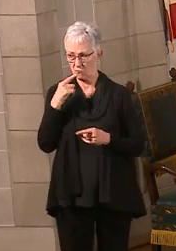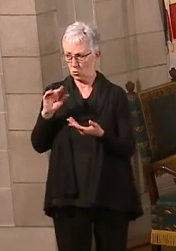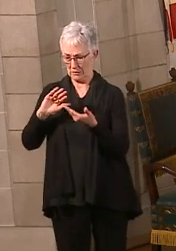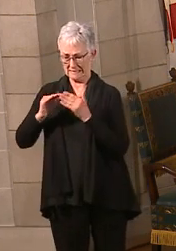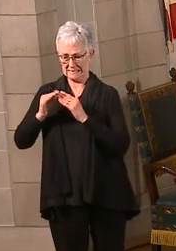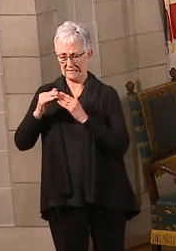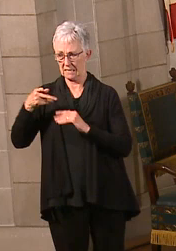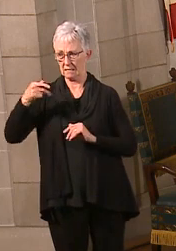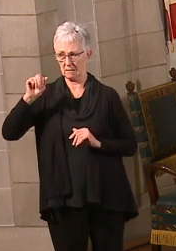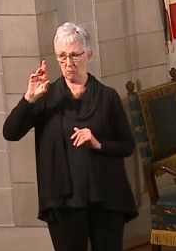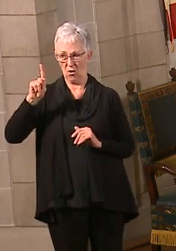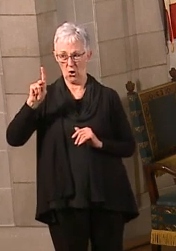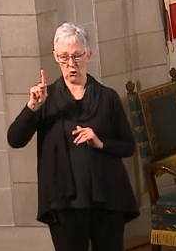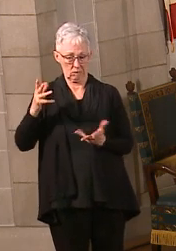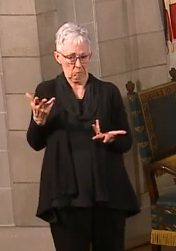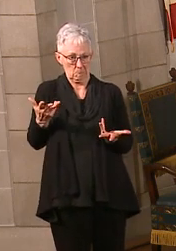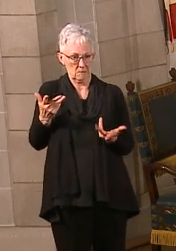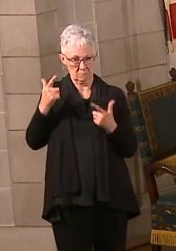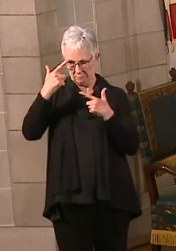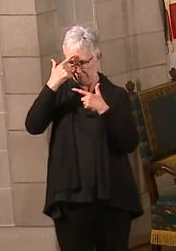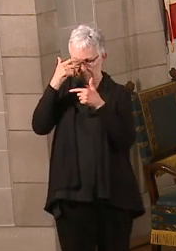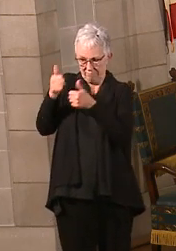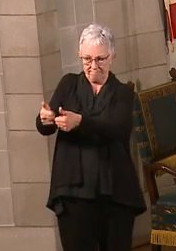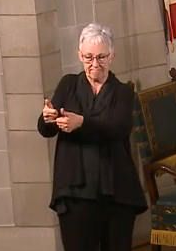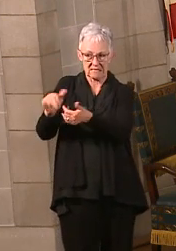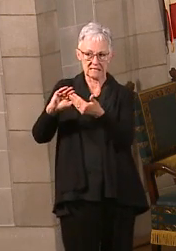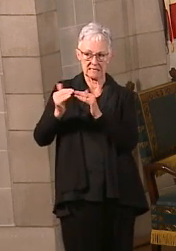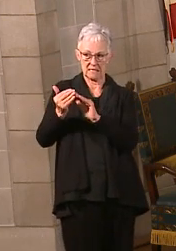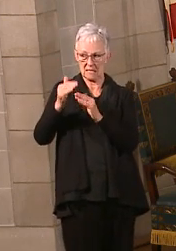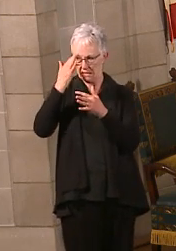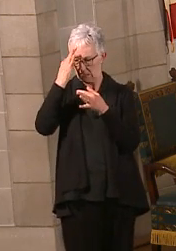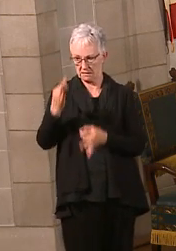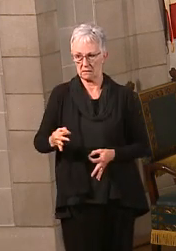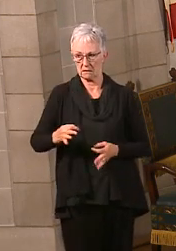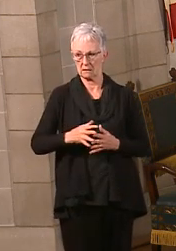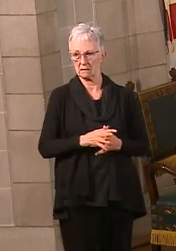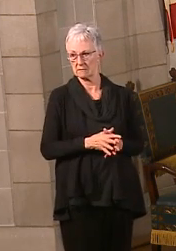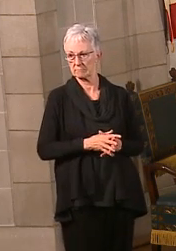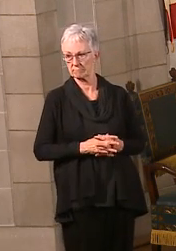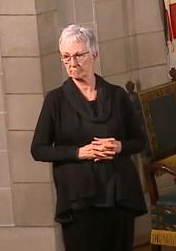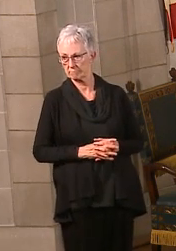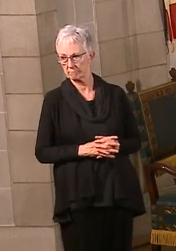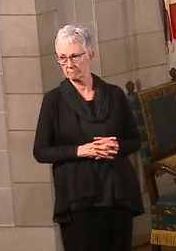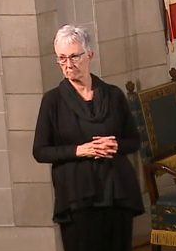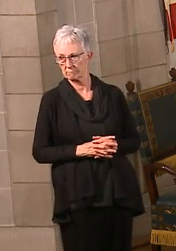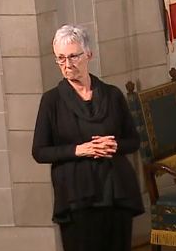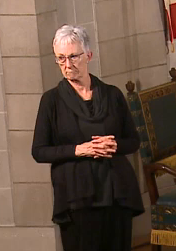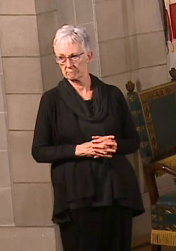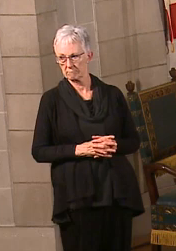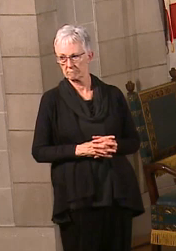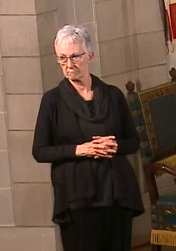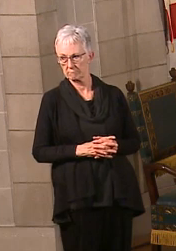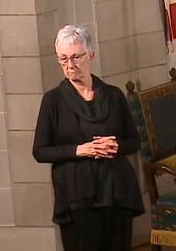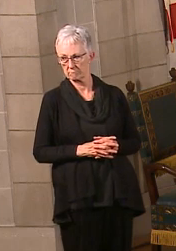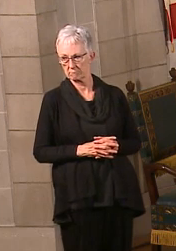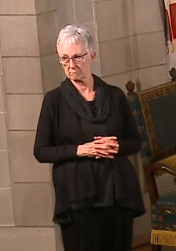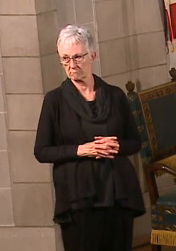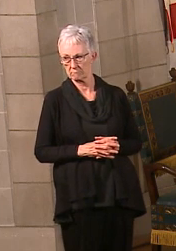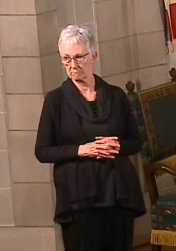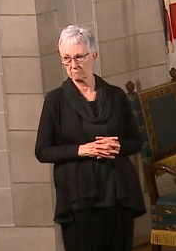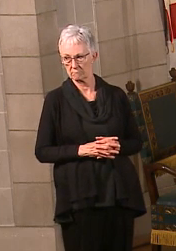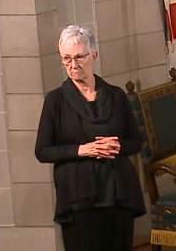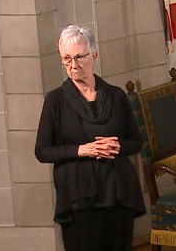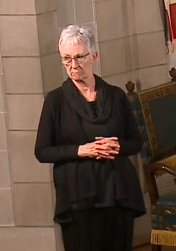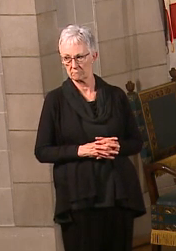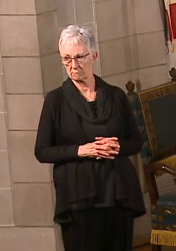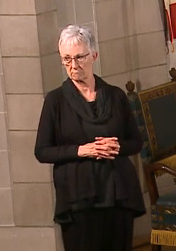be up to the cities to be able to make those determinations. He also says that South Dakotans are coming to Gavin's Point Dam, which